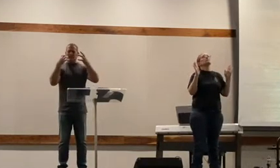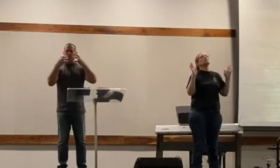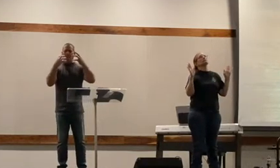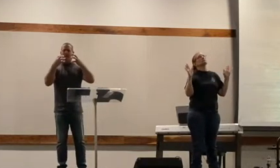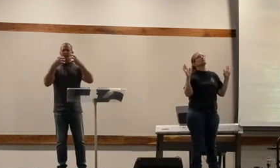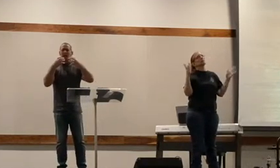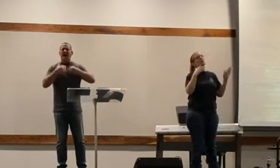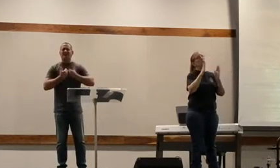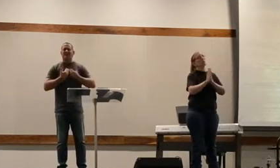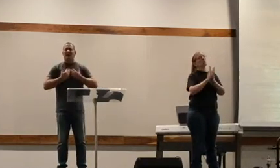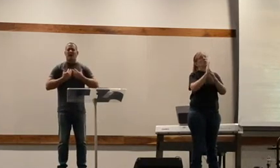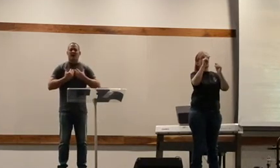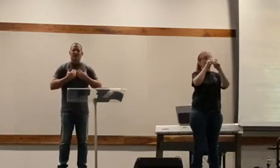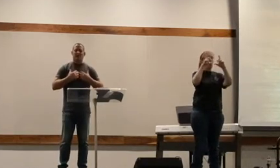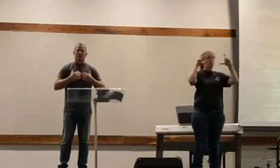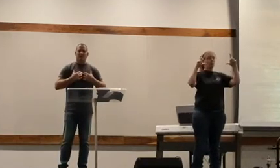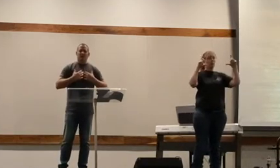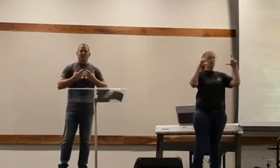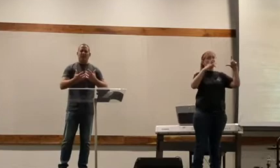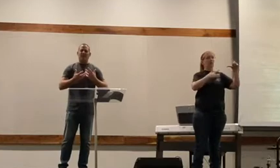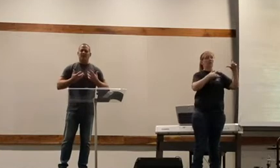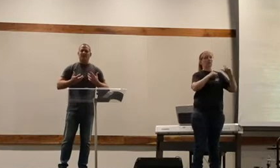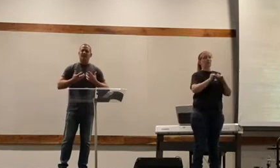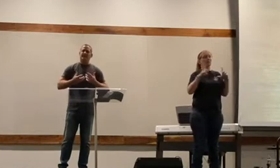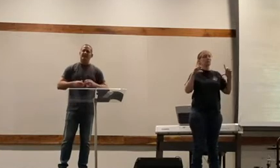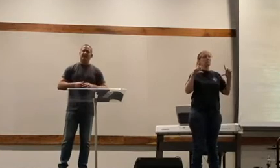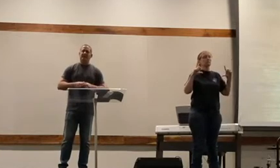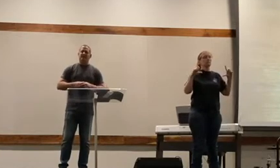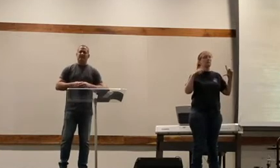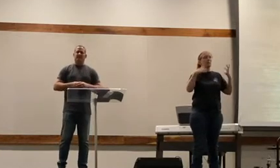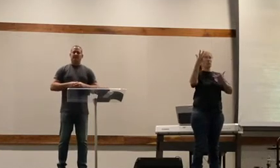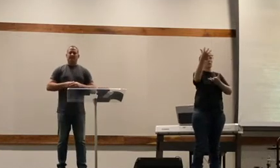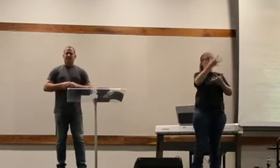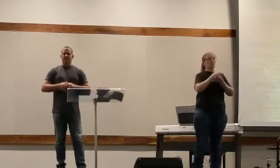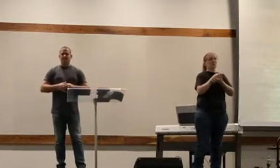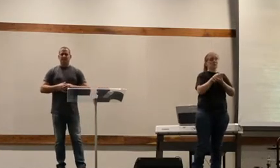God, that you would open up our eyes and our hearts, Lord, so that we can receive,